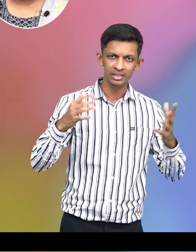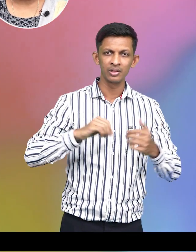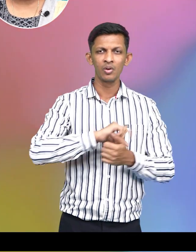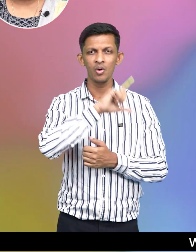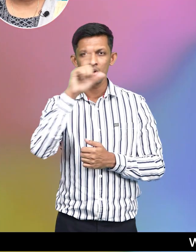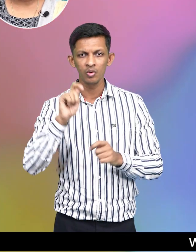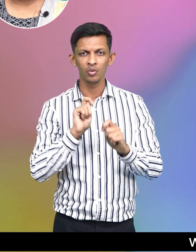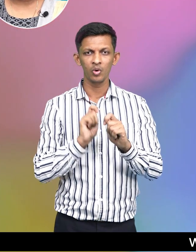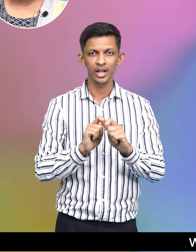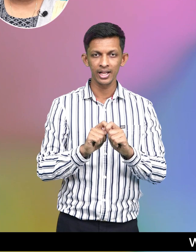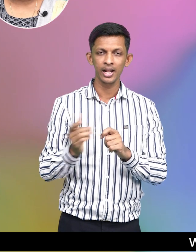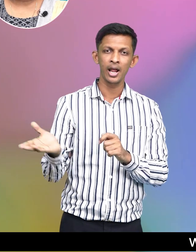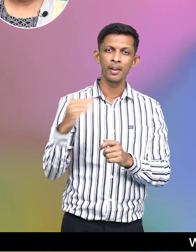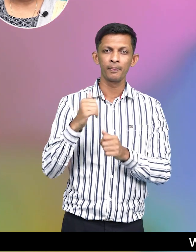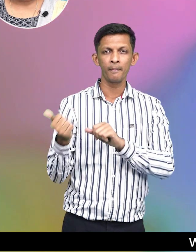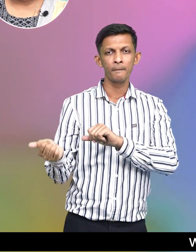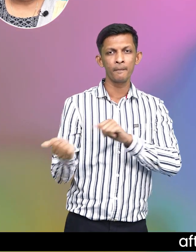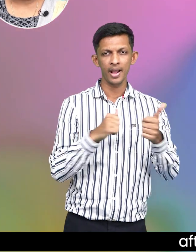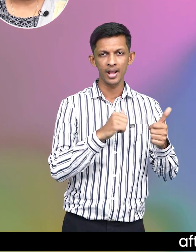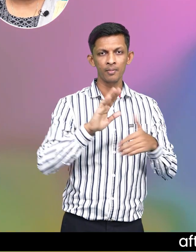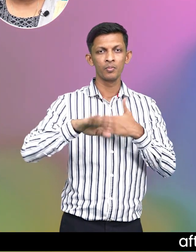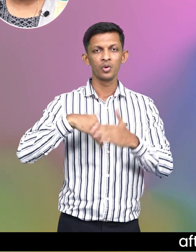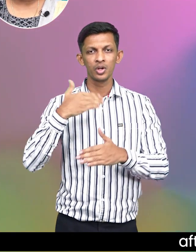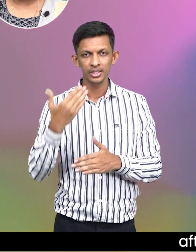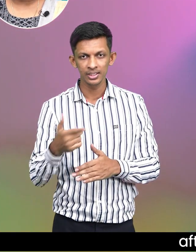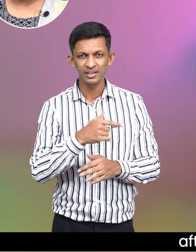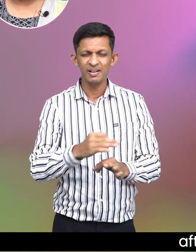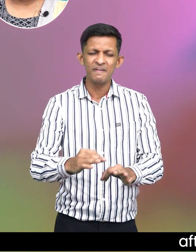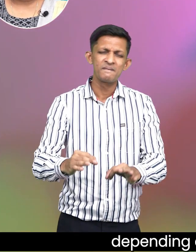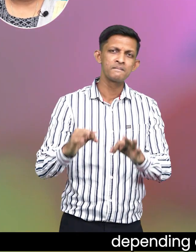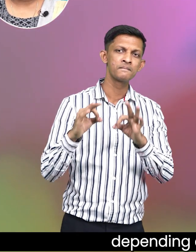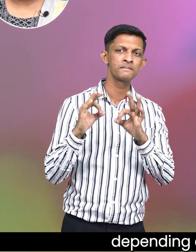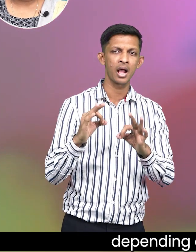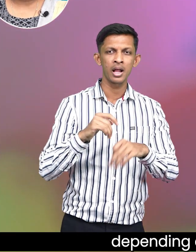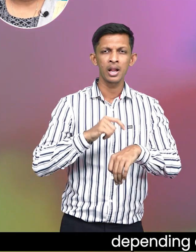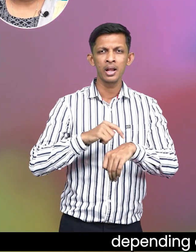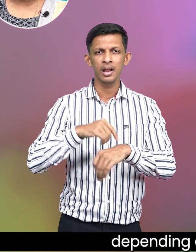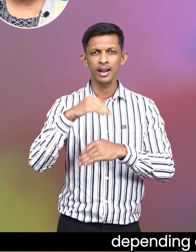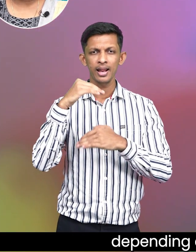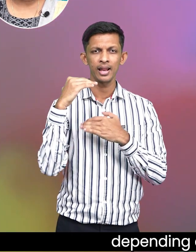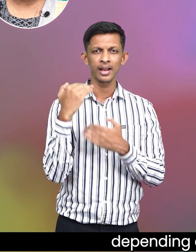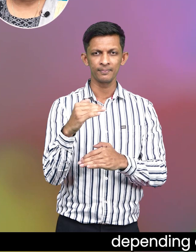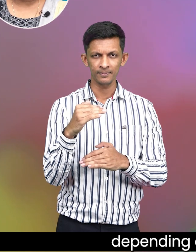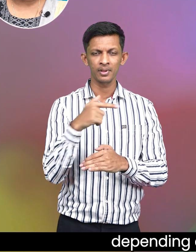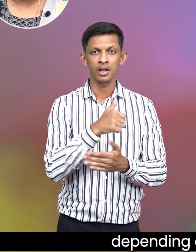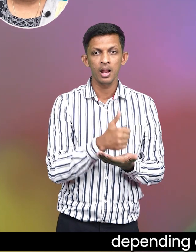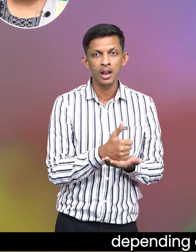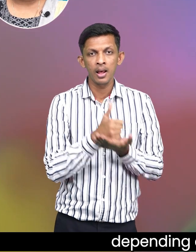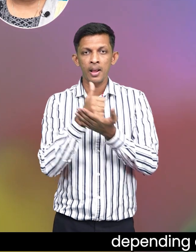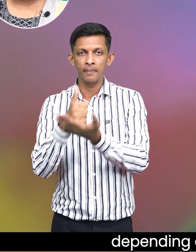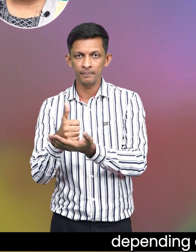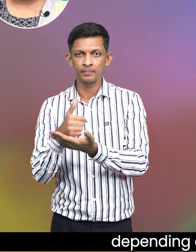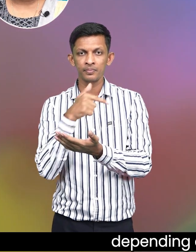Almost all these workers come back after a specific period depending on the employment situations